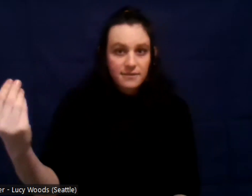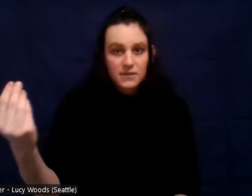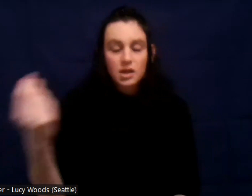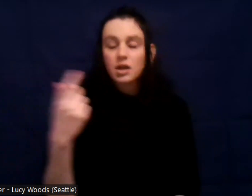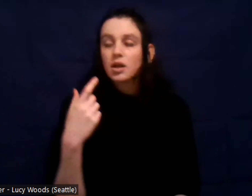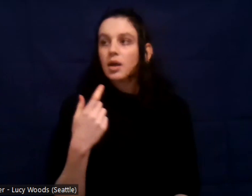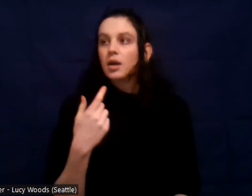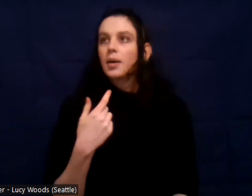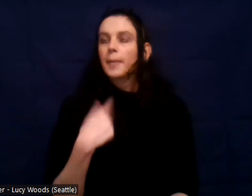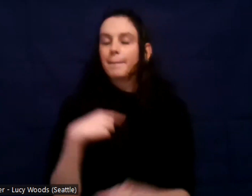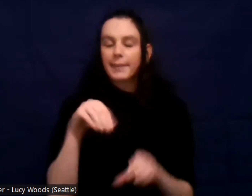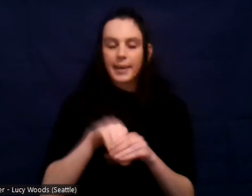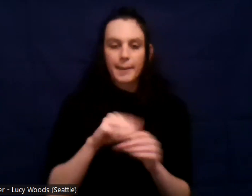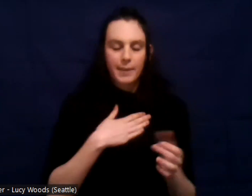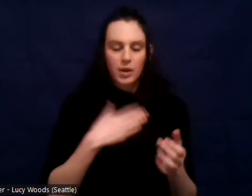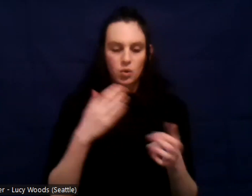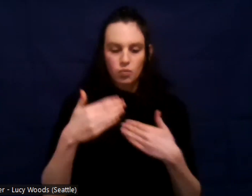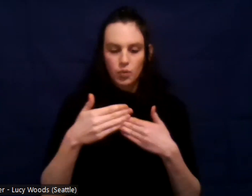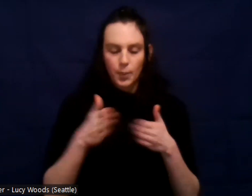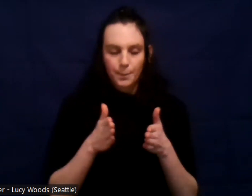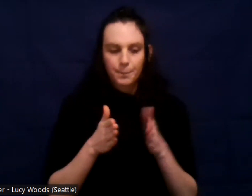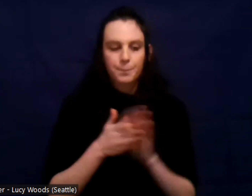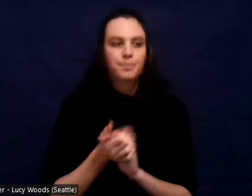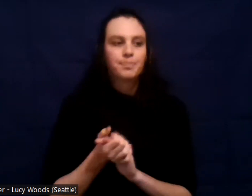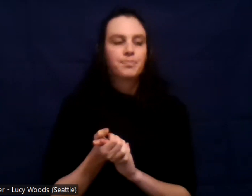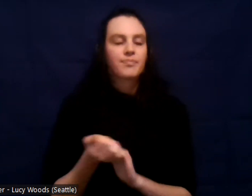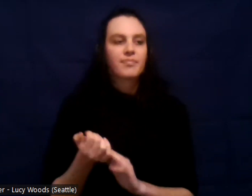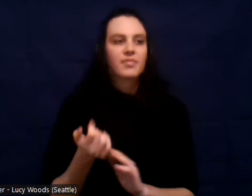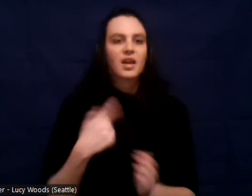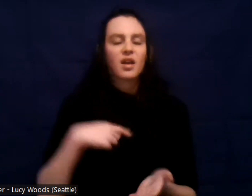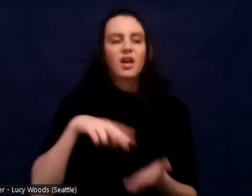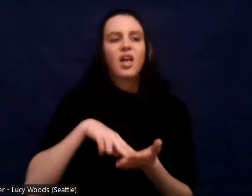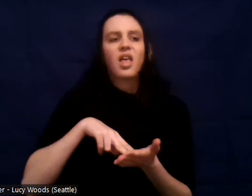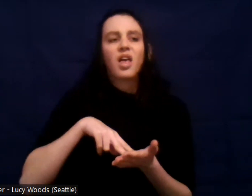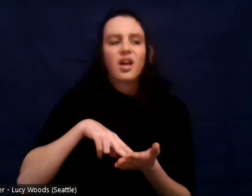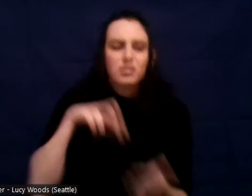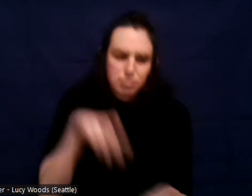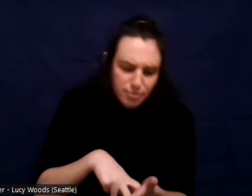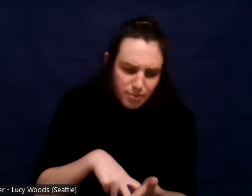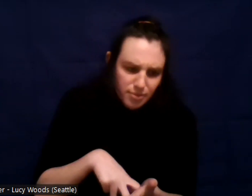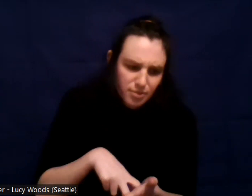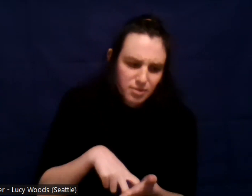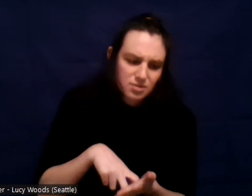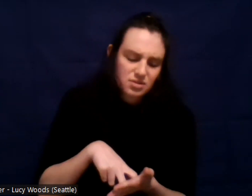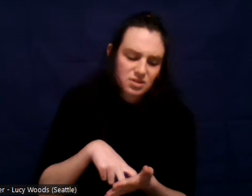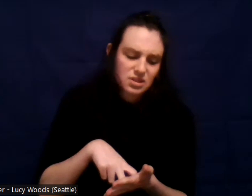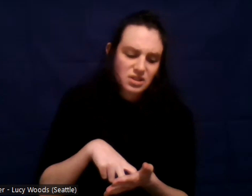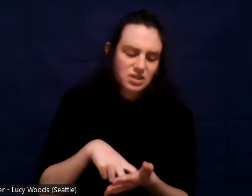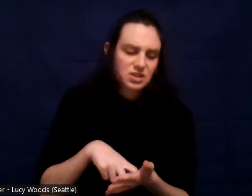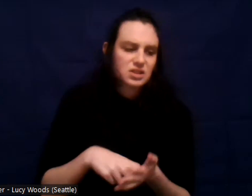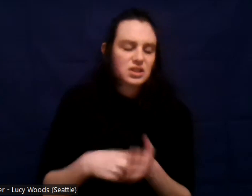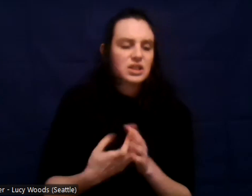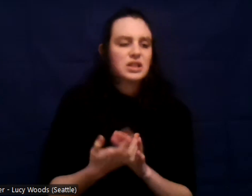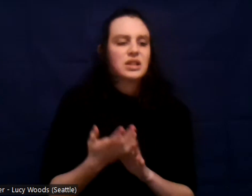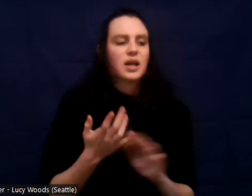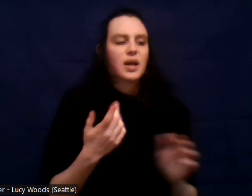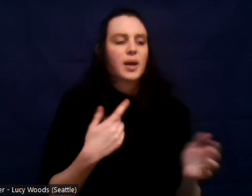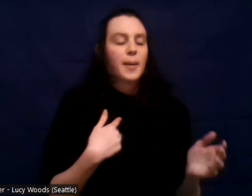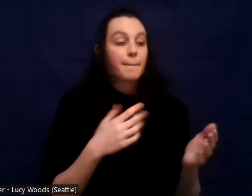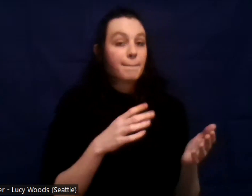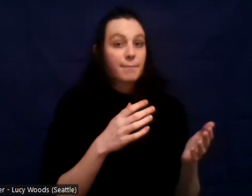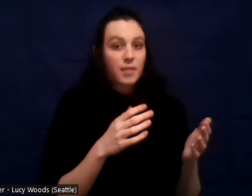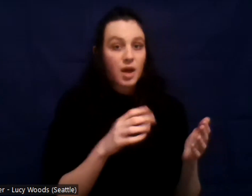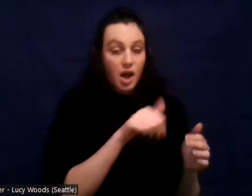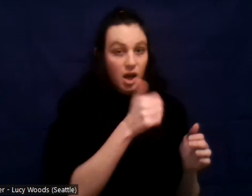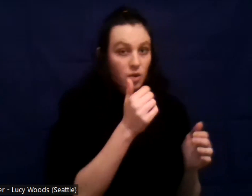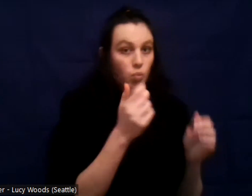room. And I hit my knees. That's something I had learned from a sponsor. One of the other many times I was trying to get